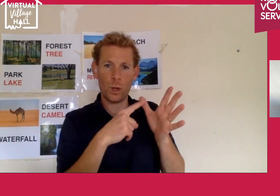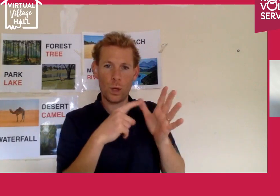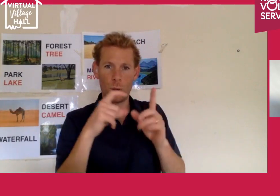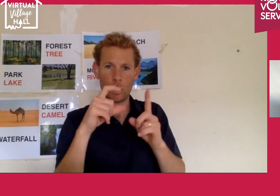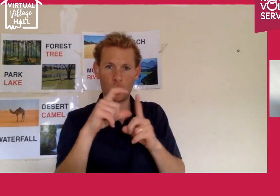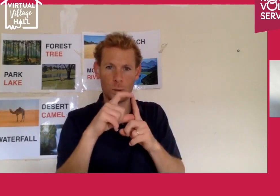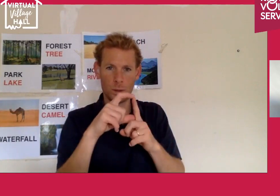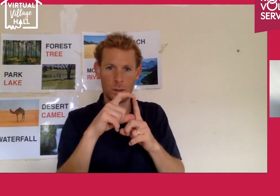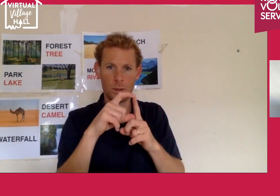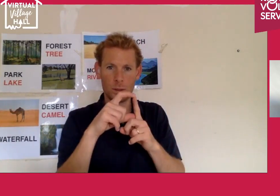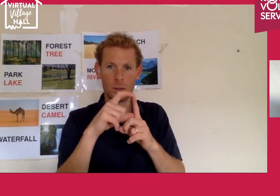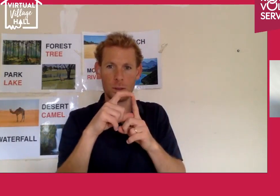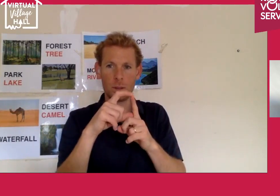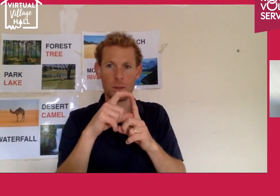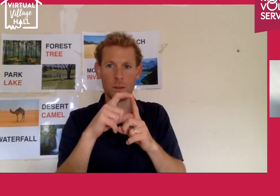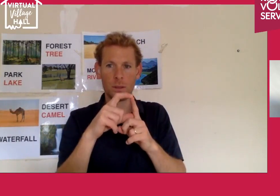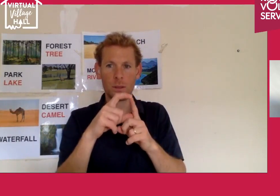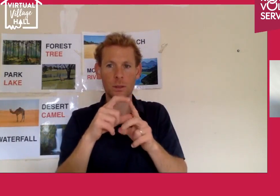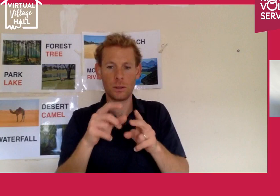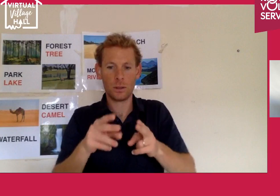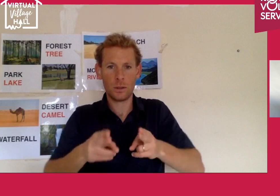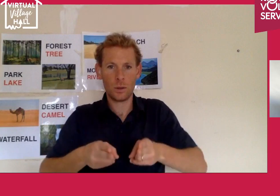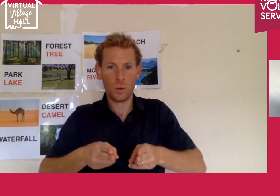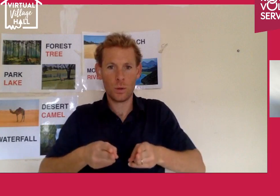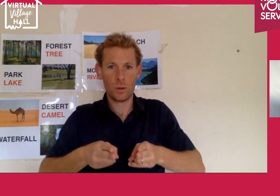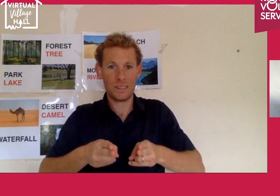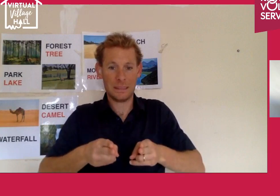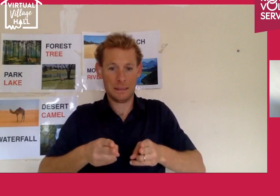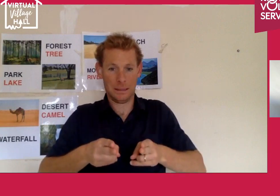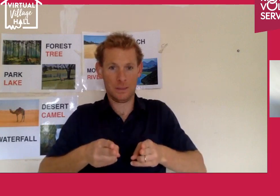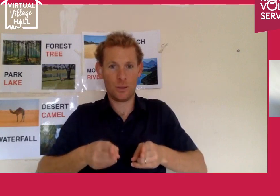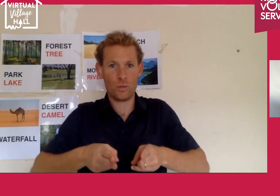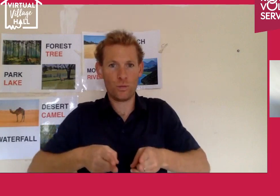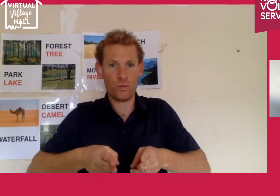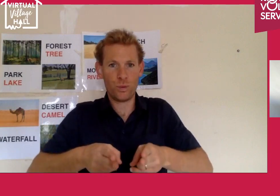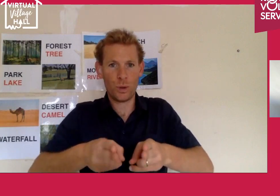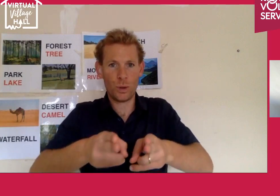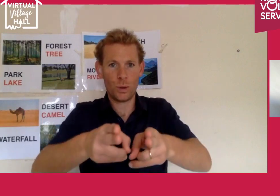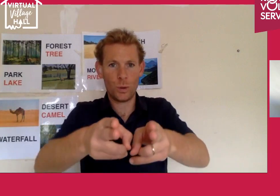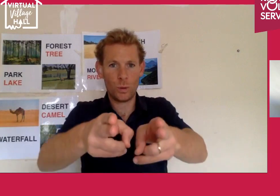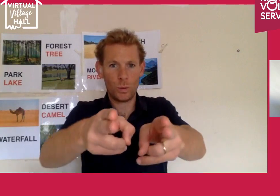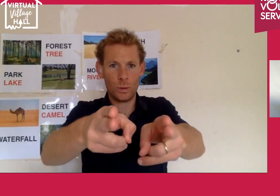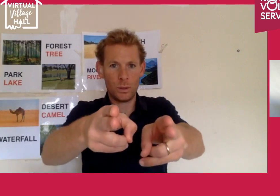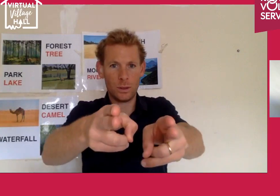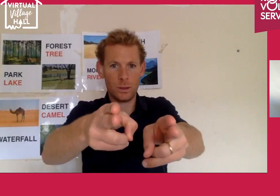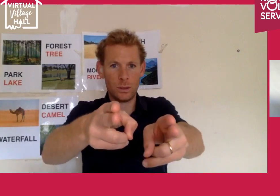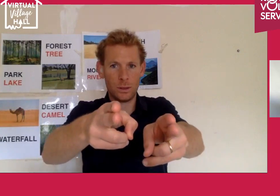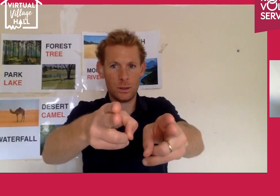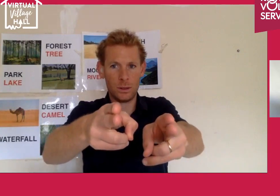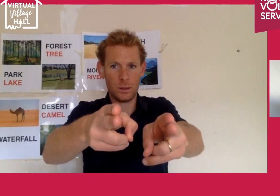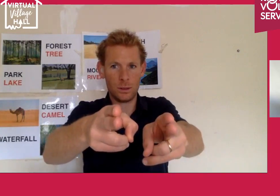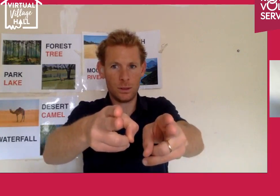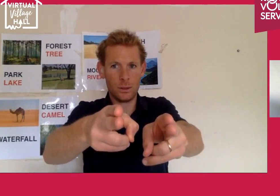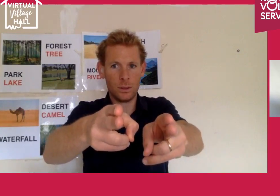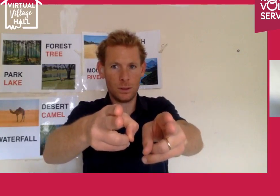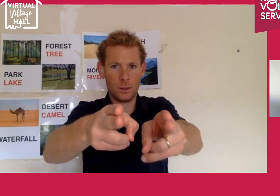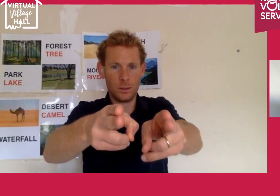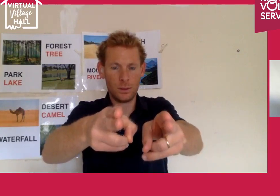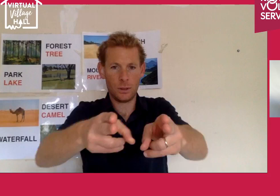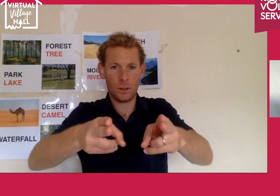So a road you would show in the same way, but it would be straight. Okay,